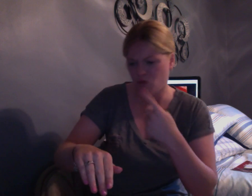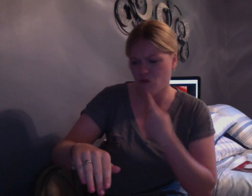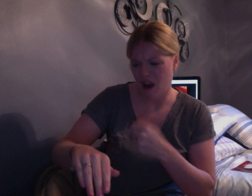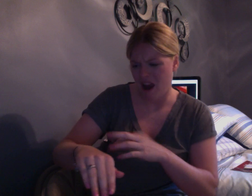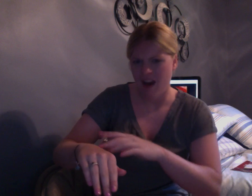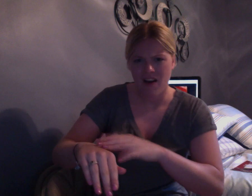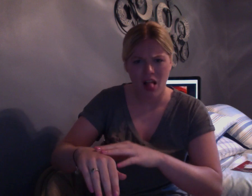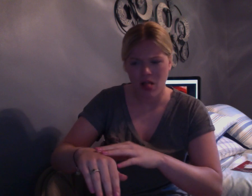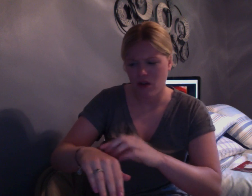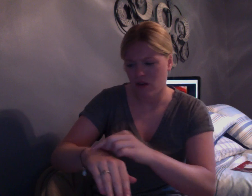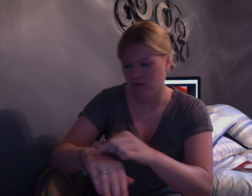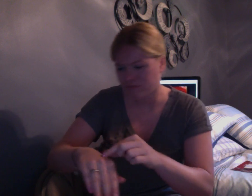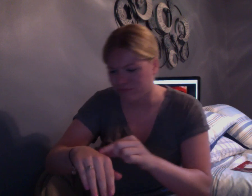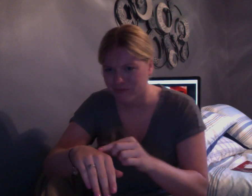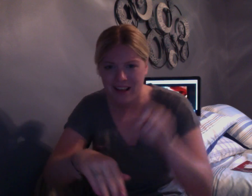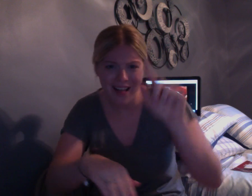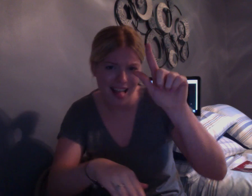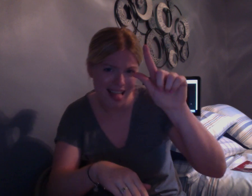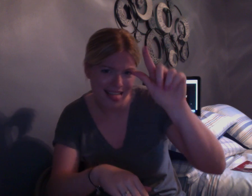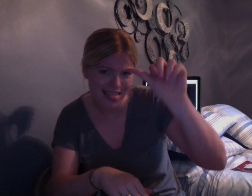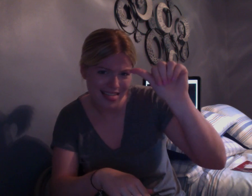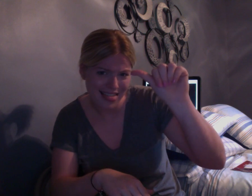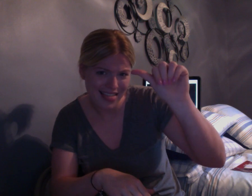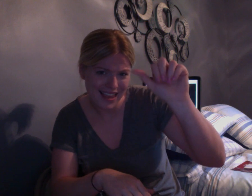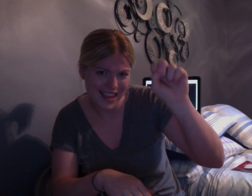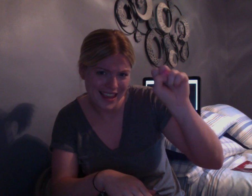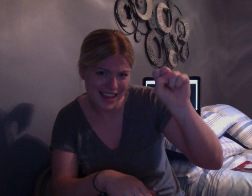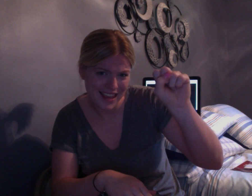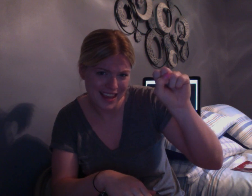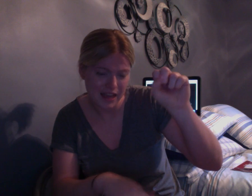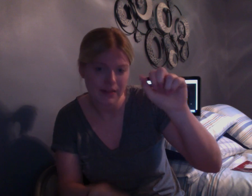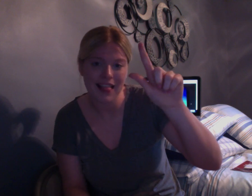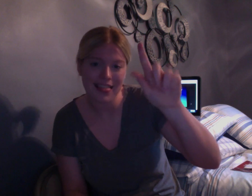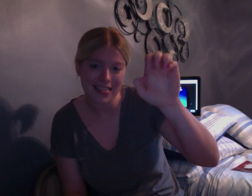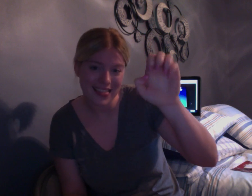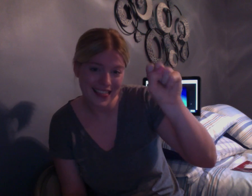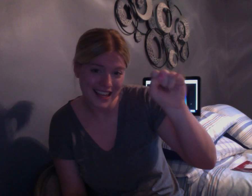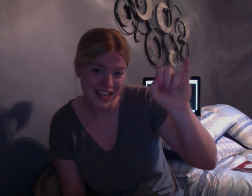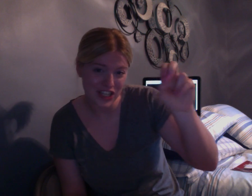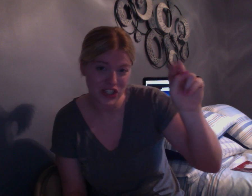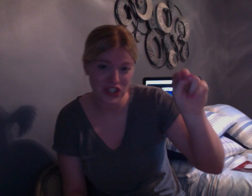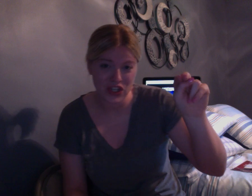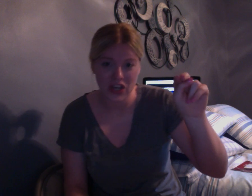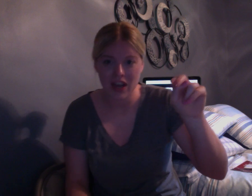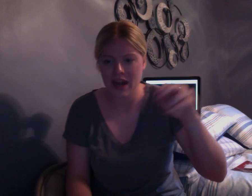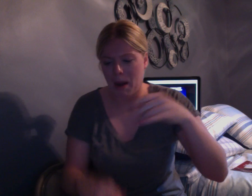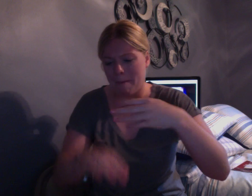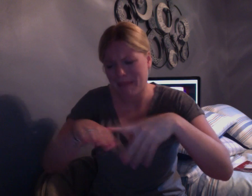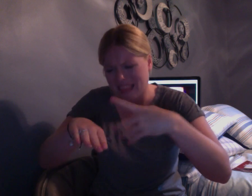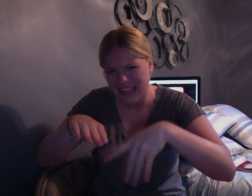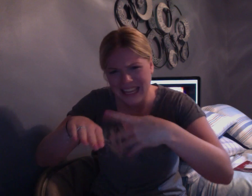any skin lesion that has a history of bleeding. Skin cancers may have a variety of appearances. They may be